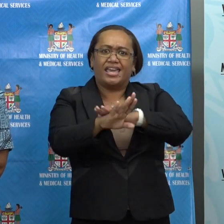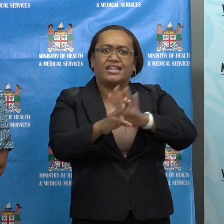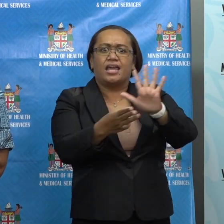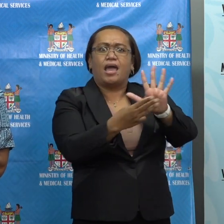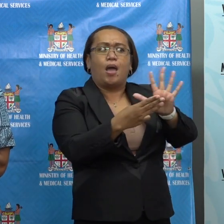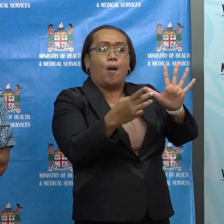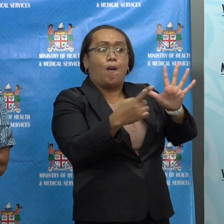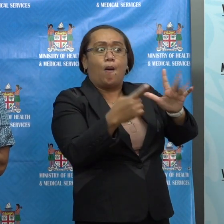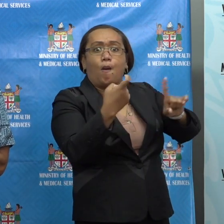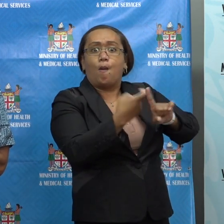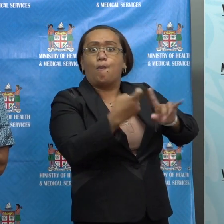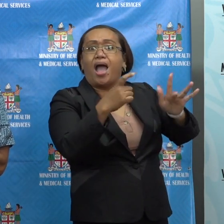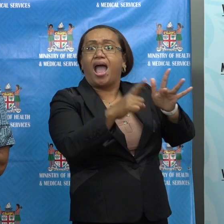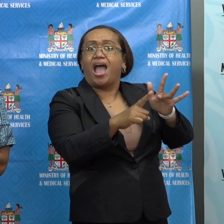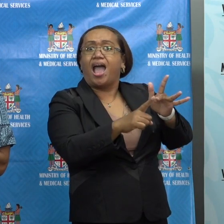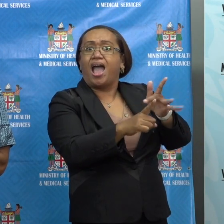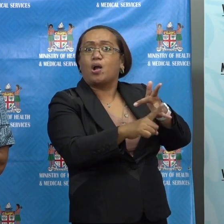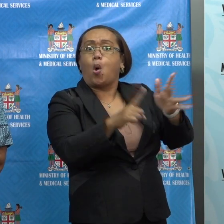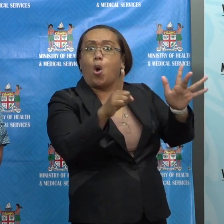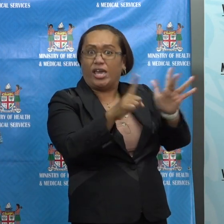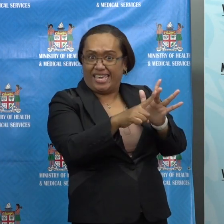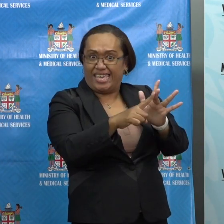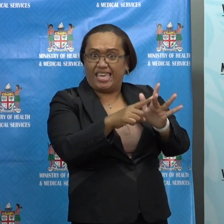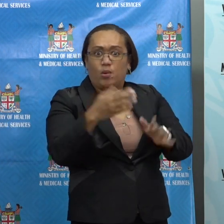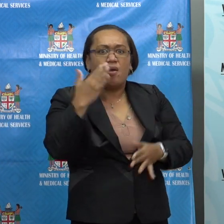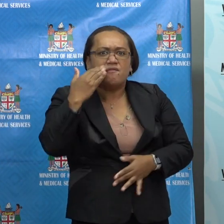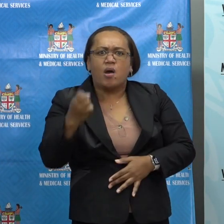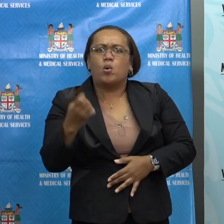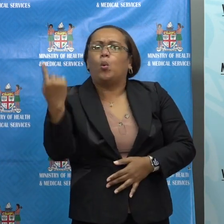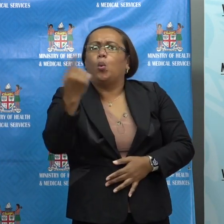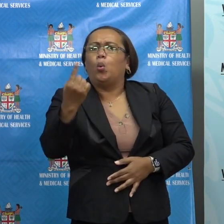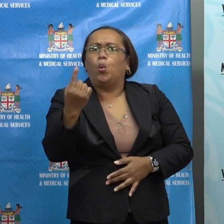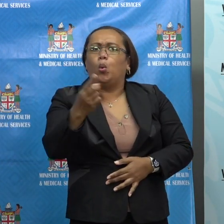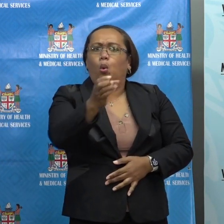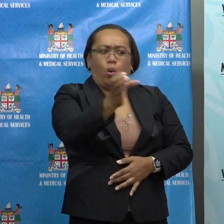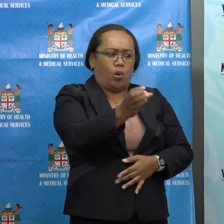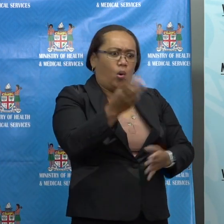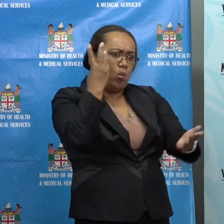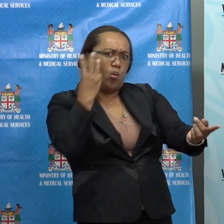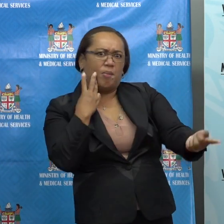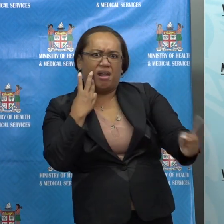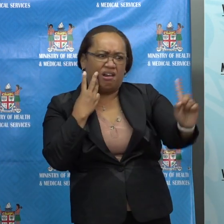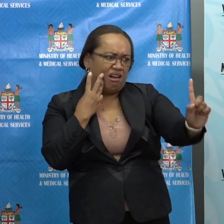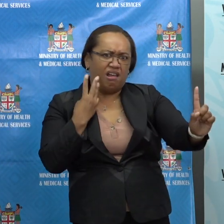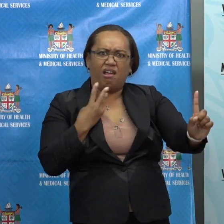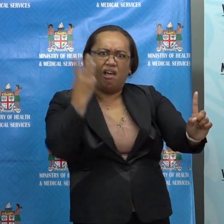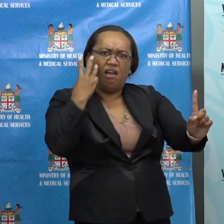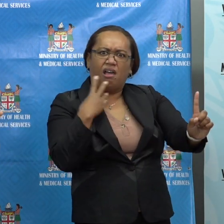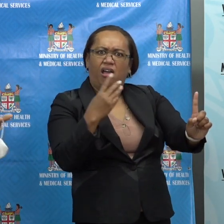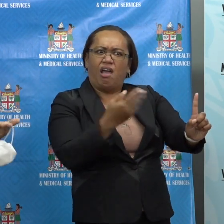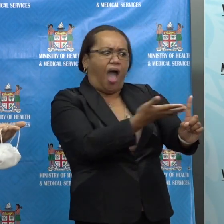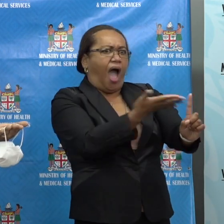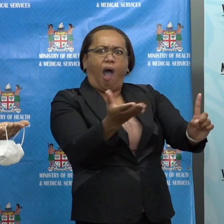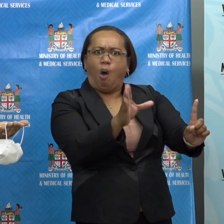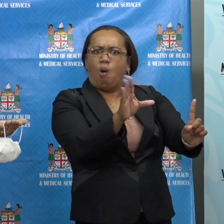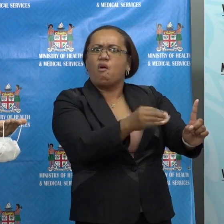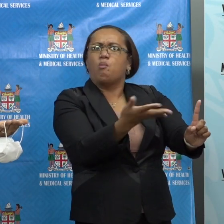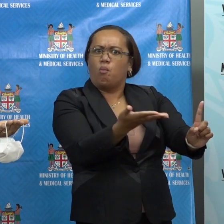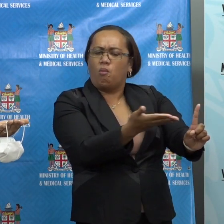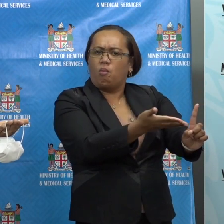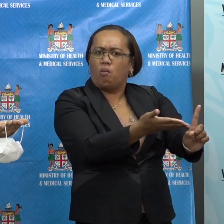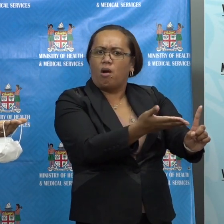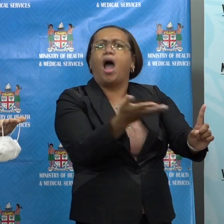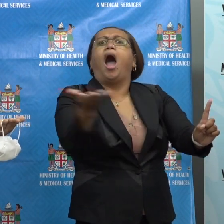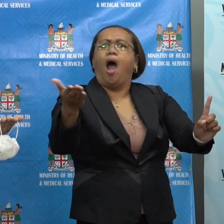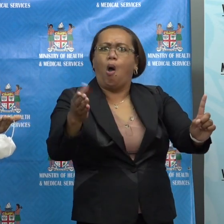she contacted. Our problem is working out how did she get it, and between the time she got